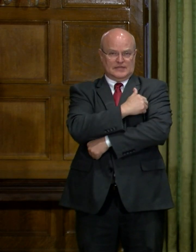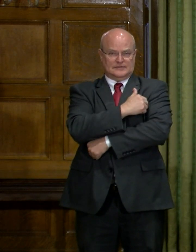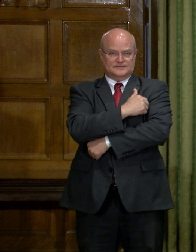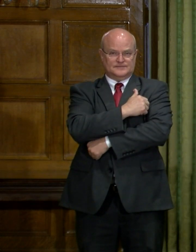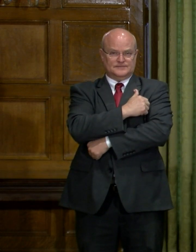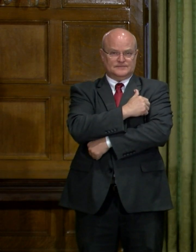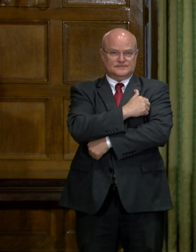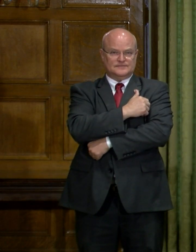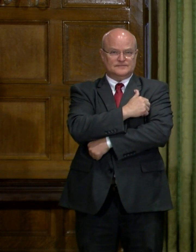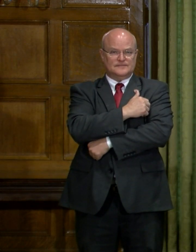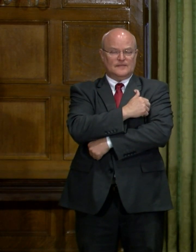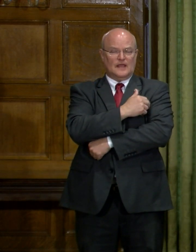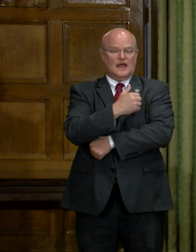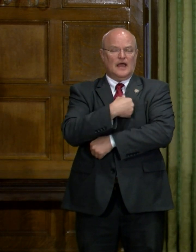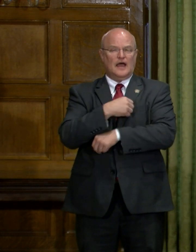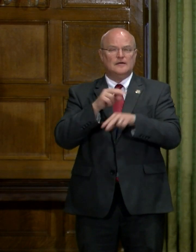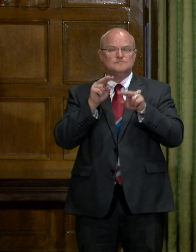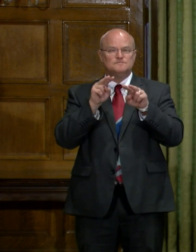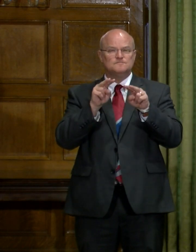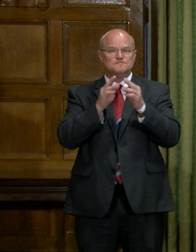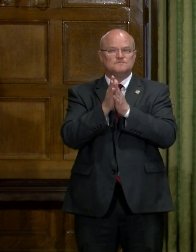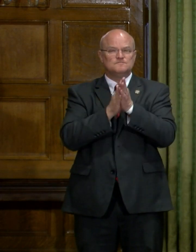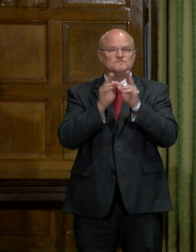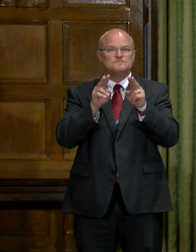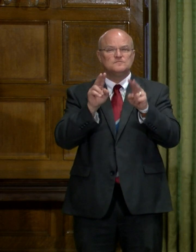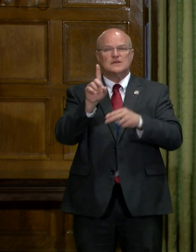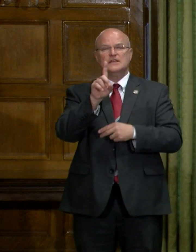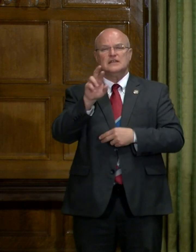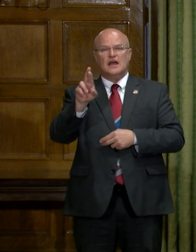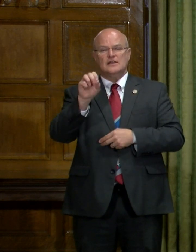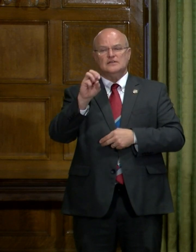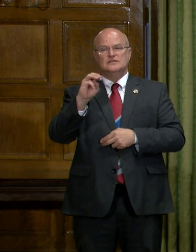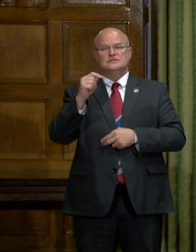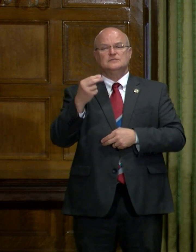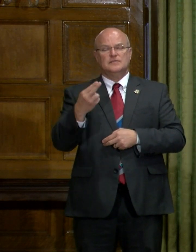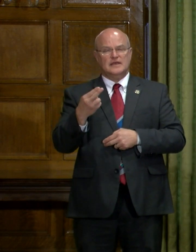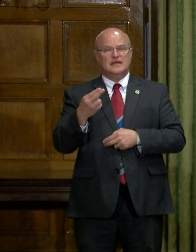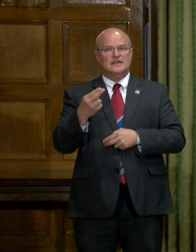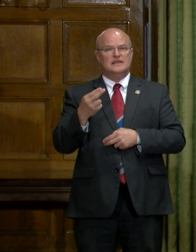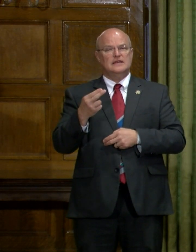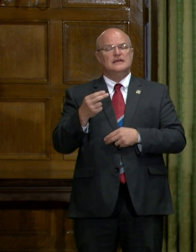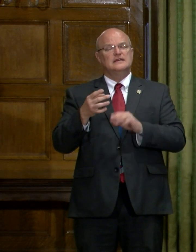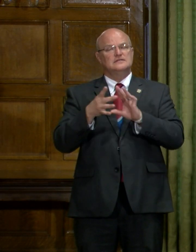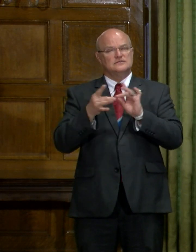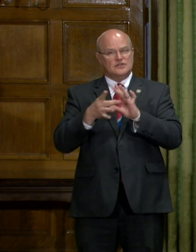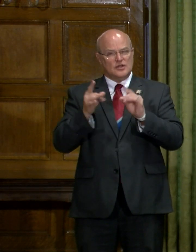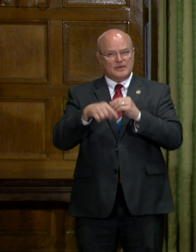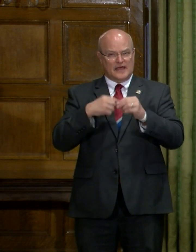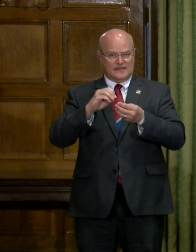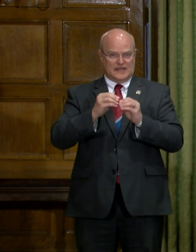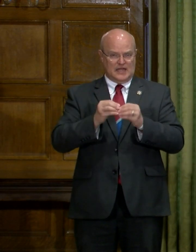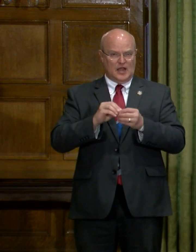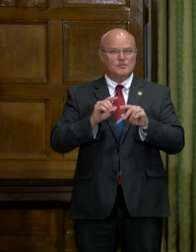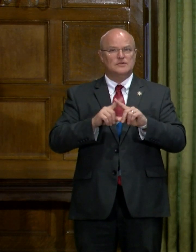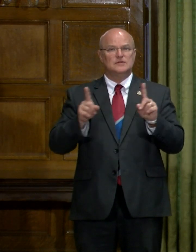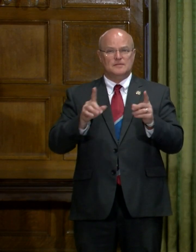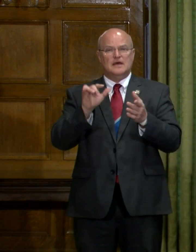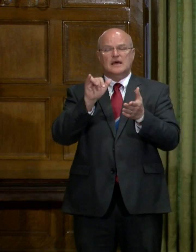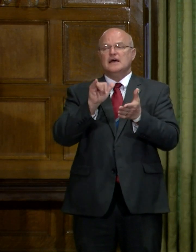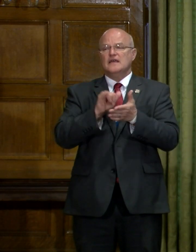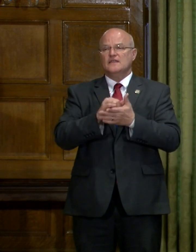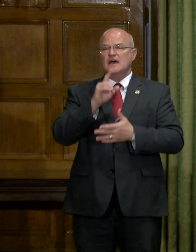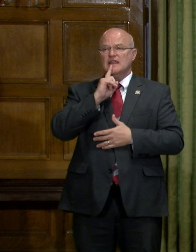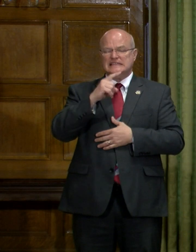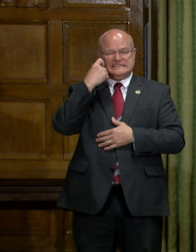hospitalized. And I'm looking forward to Dr. Smith and myself will both be talking a little bit more about these numbers, but that